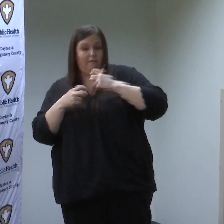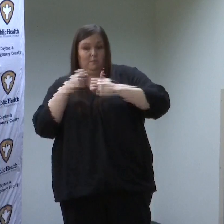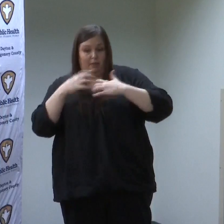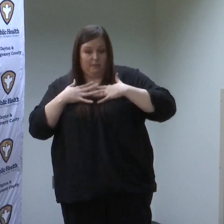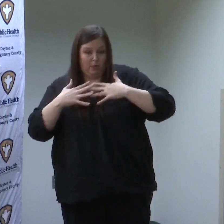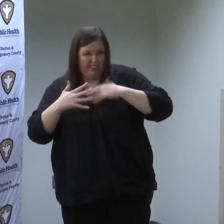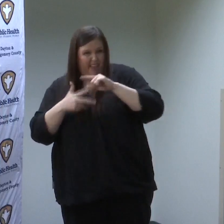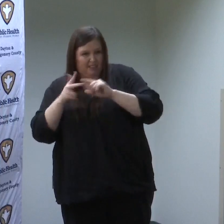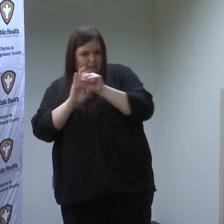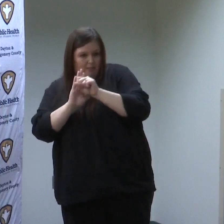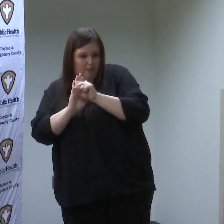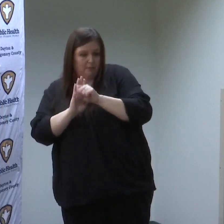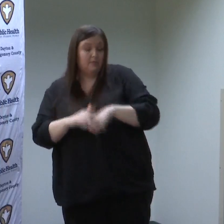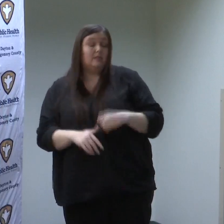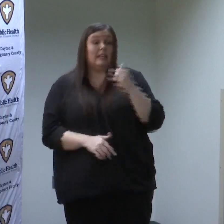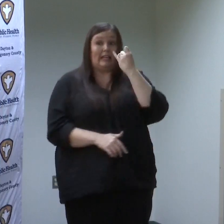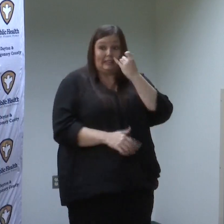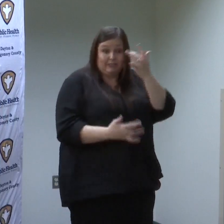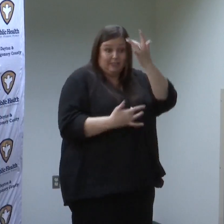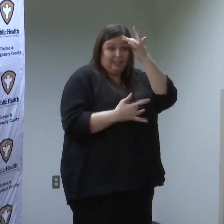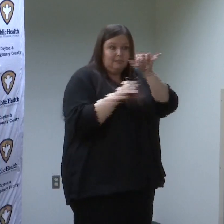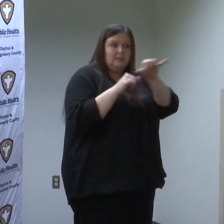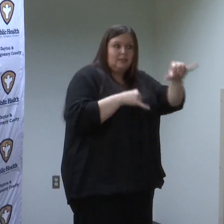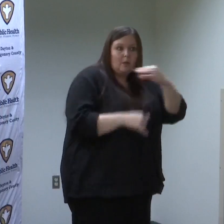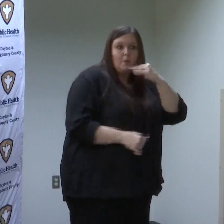do when sick, right? Stay home.